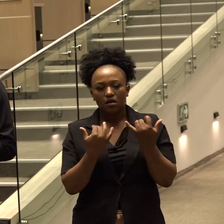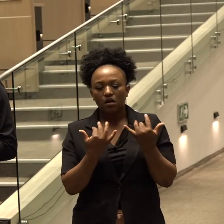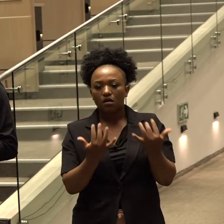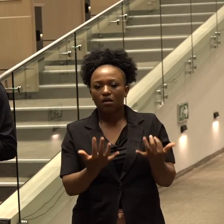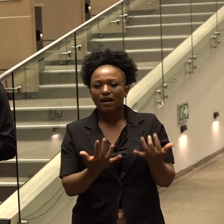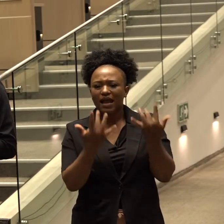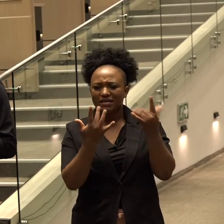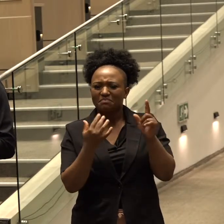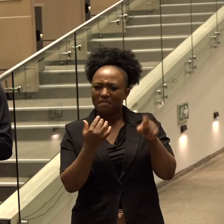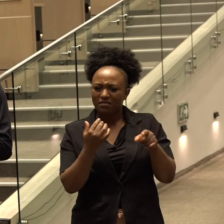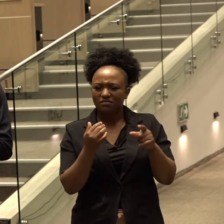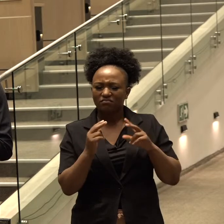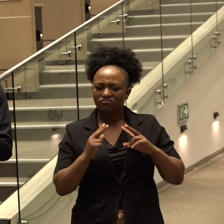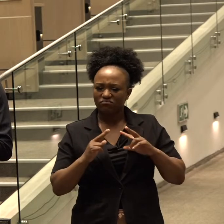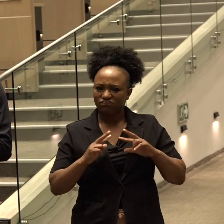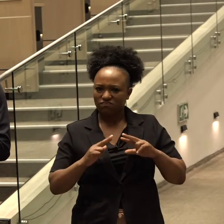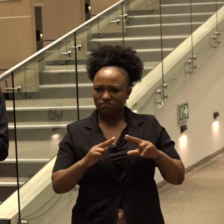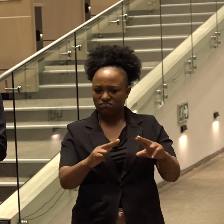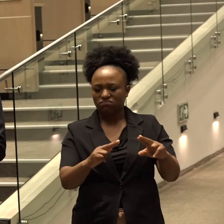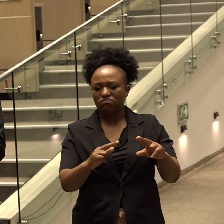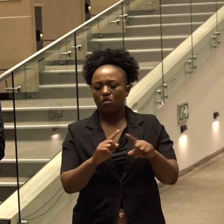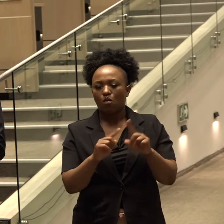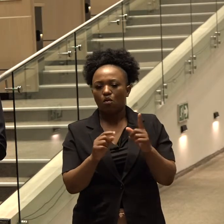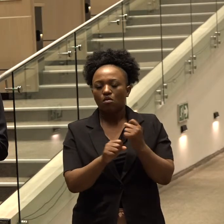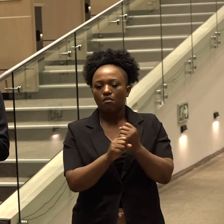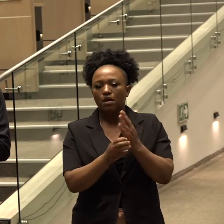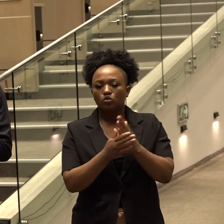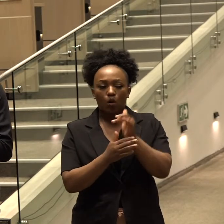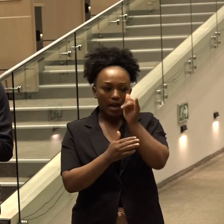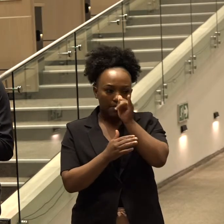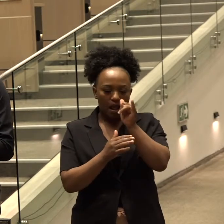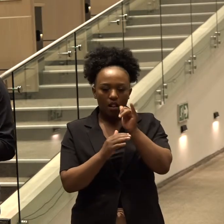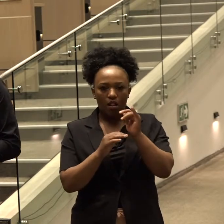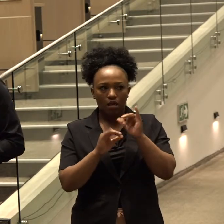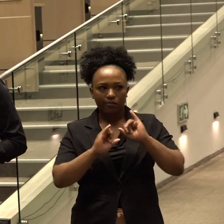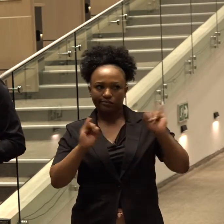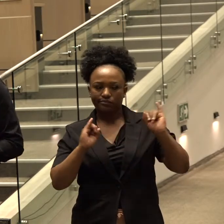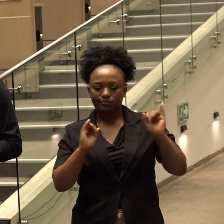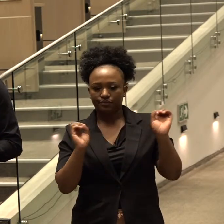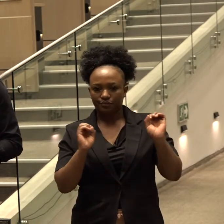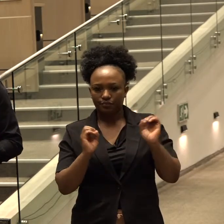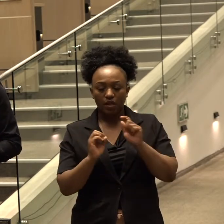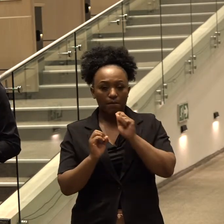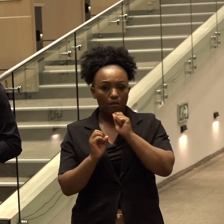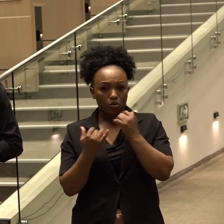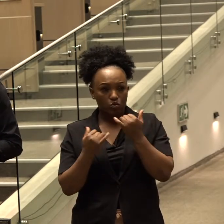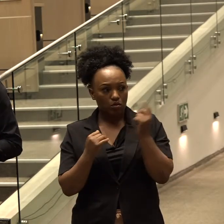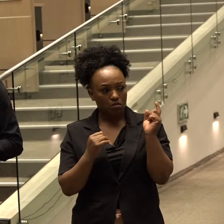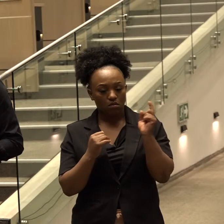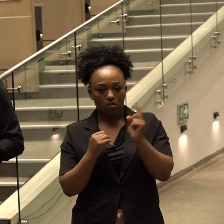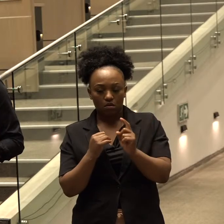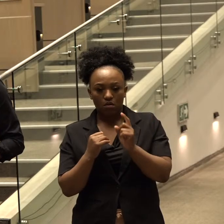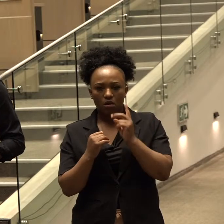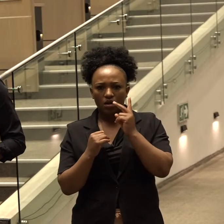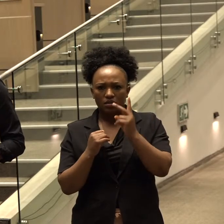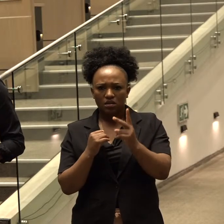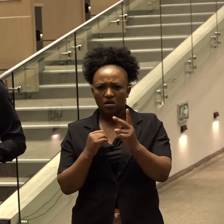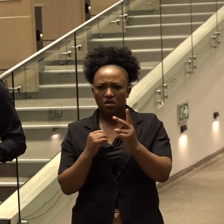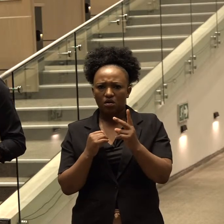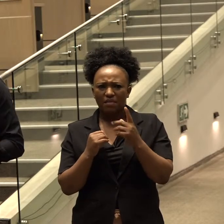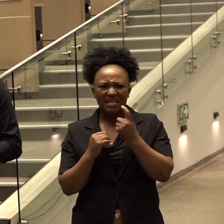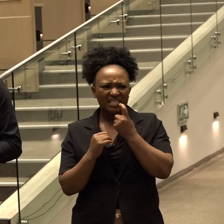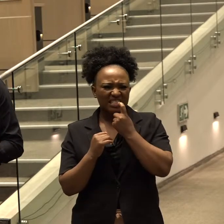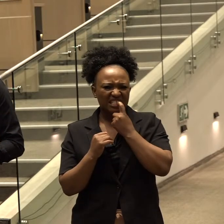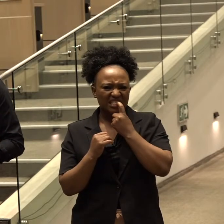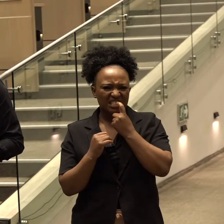must be well taken care of all the time to minimize criminality in our area this morning as I was coming here I saw a large piece of